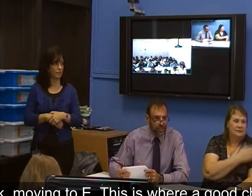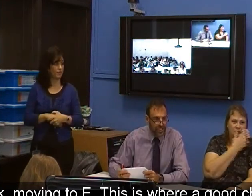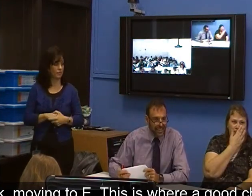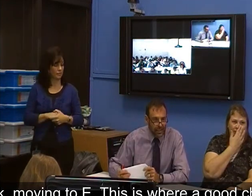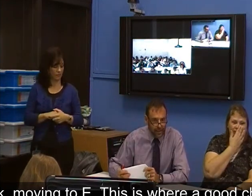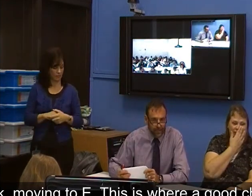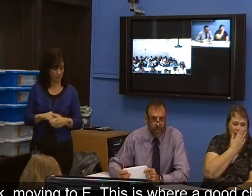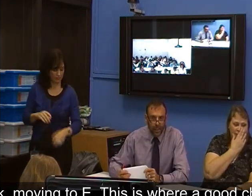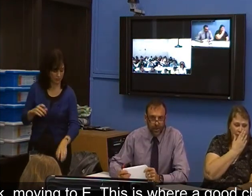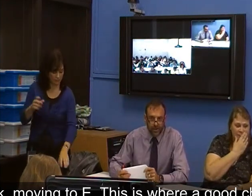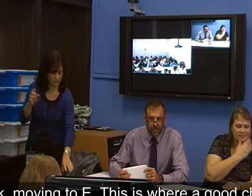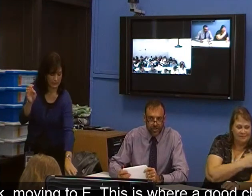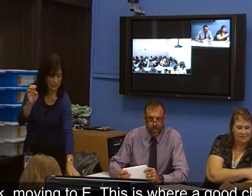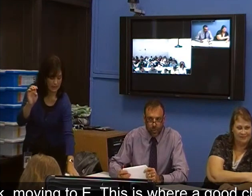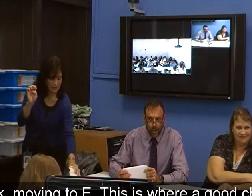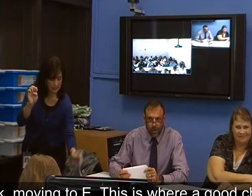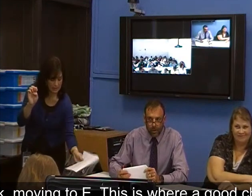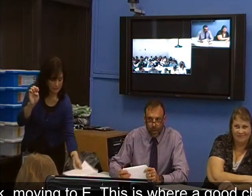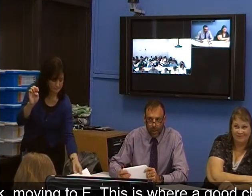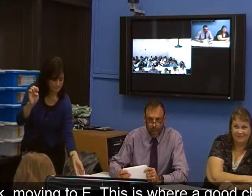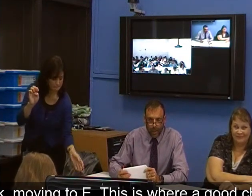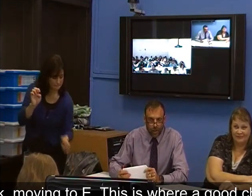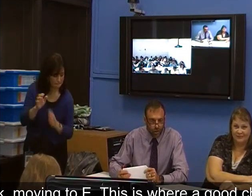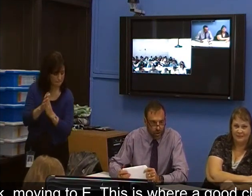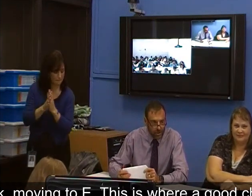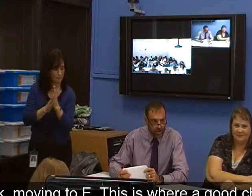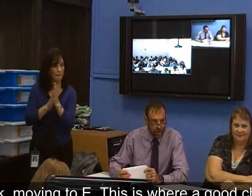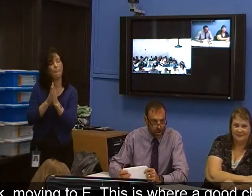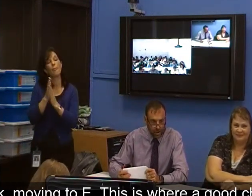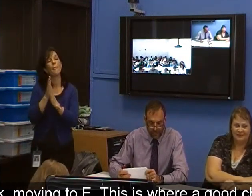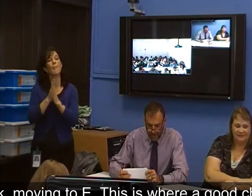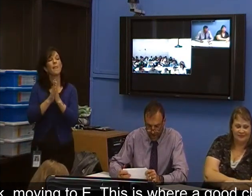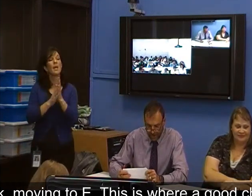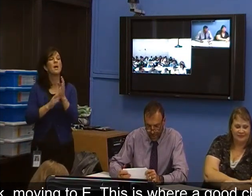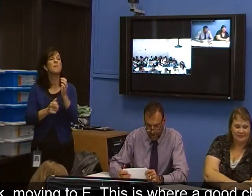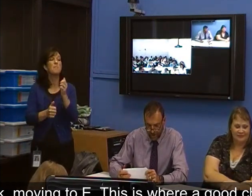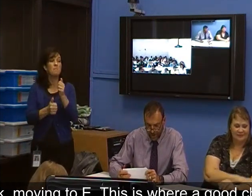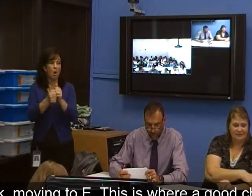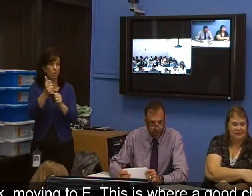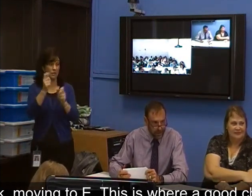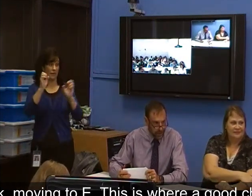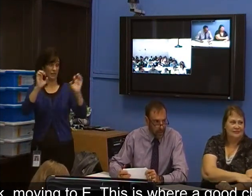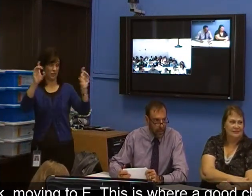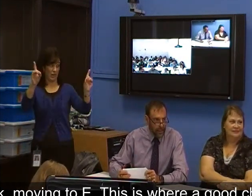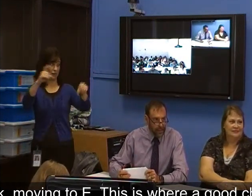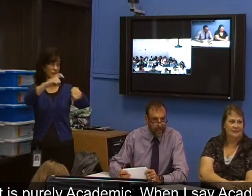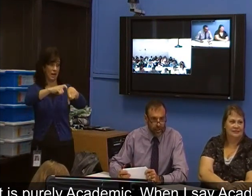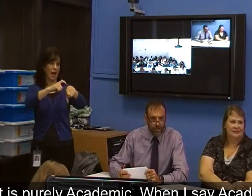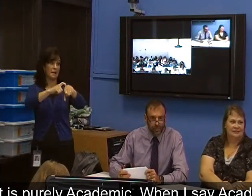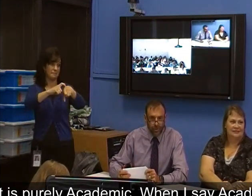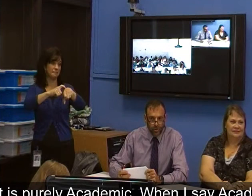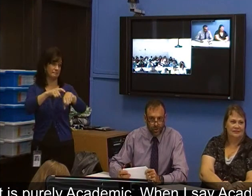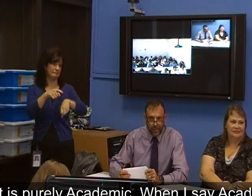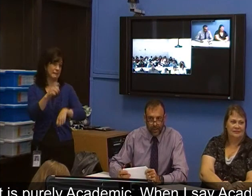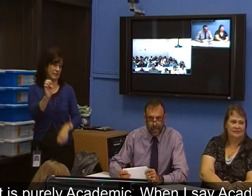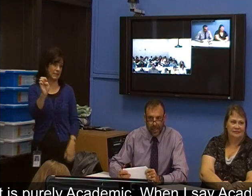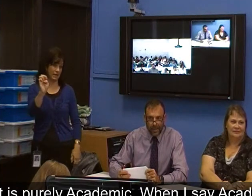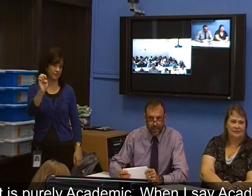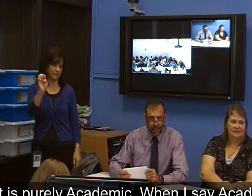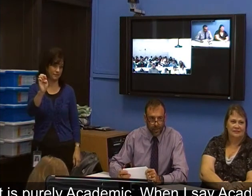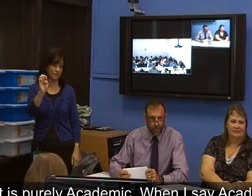Okay, moving to E. This is where a good chunk of the educator time will be. It is